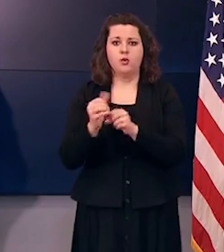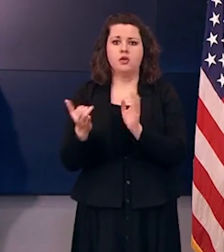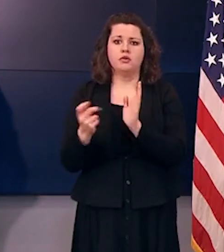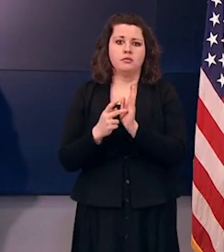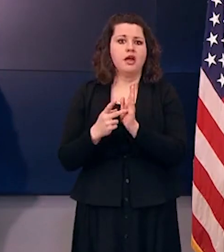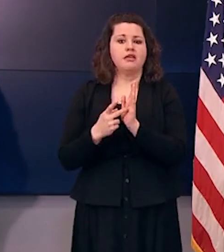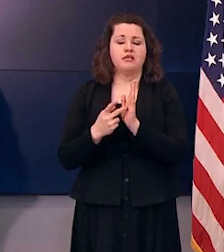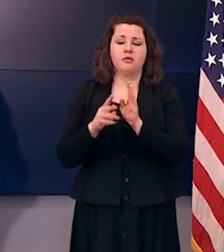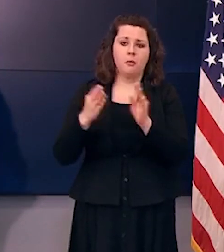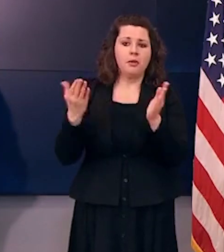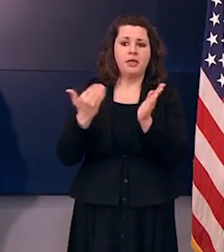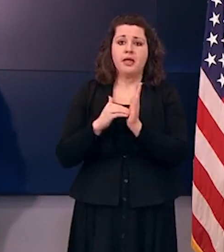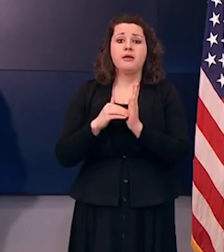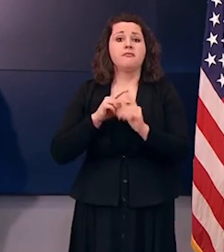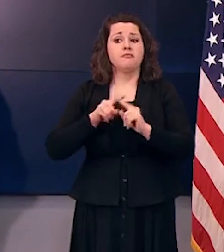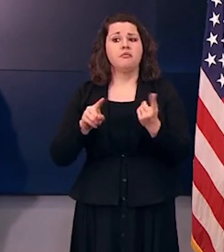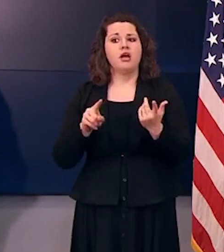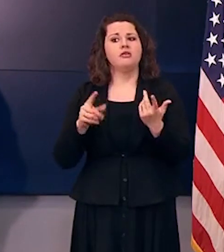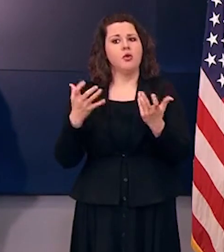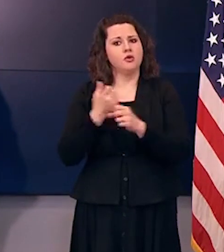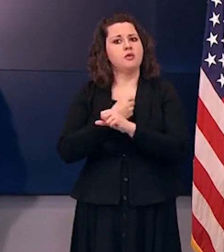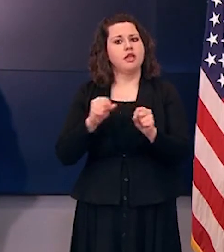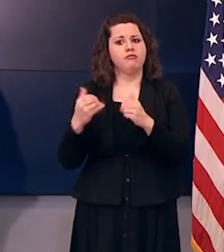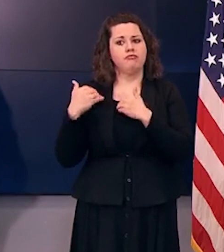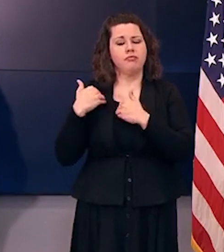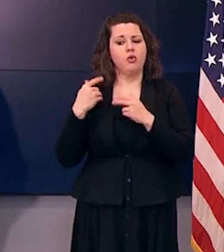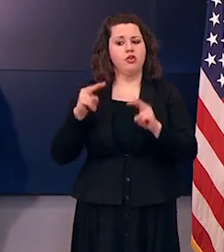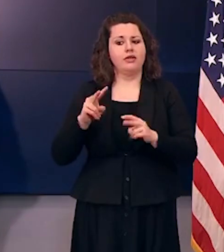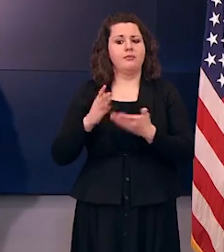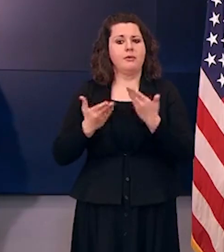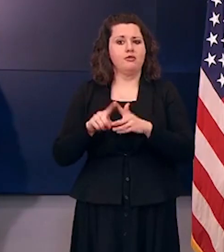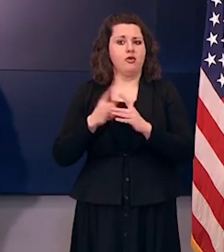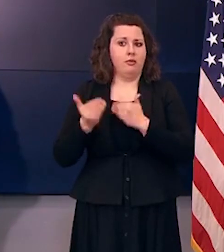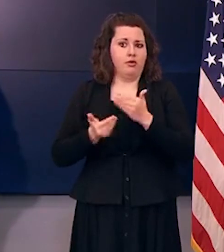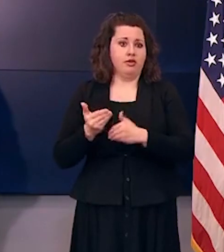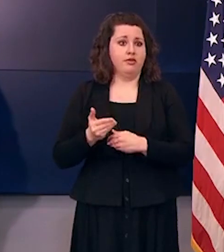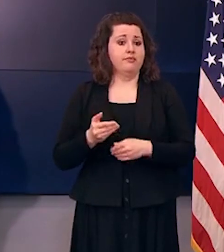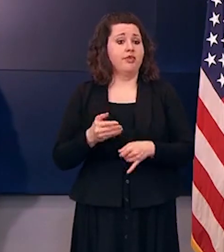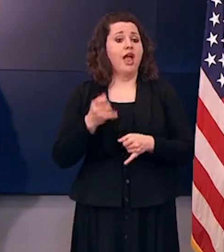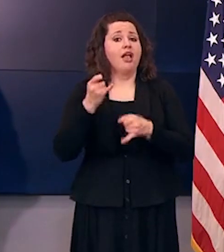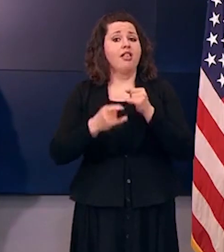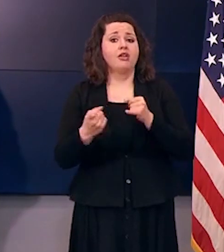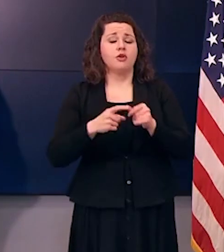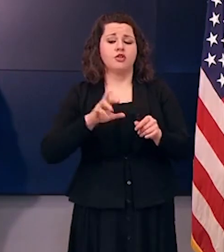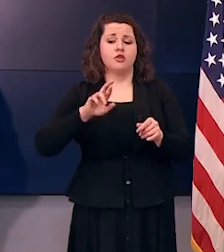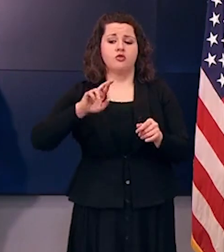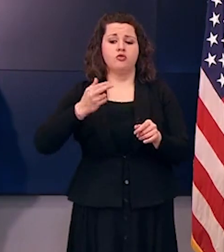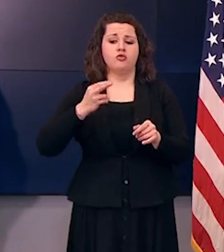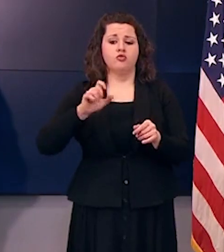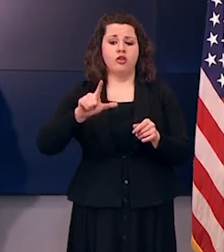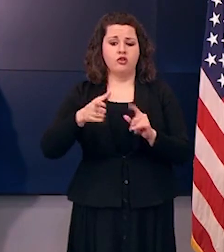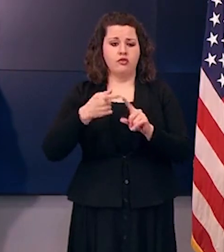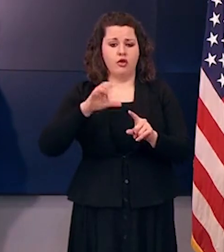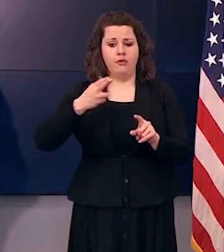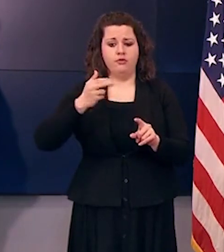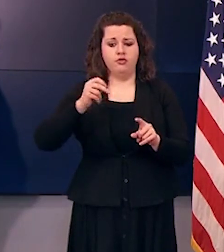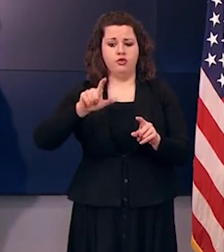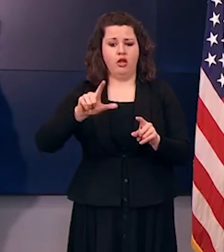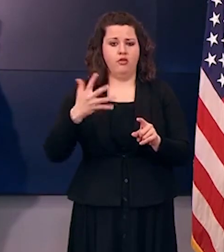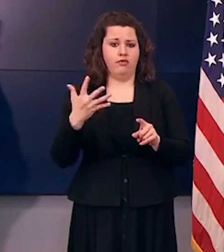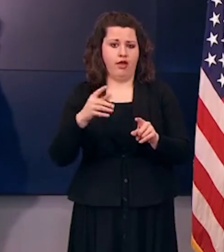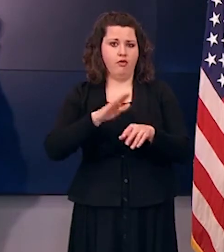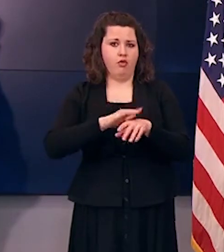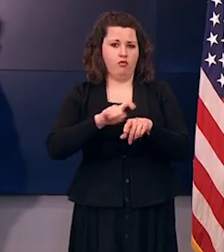manner, but we are looking at how we can start that process. Last question, Rachel, Channel 5. Good